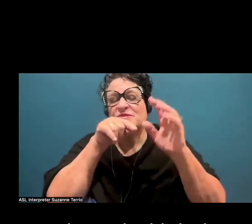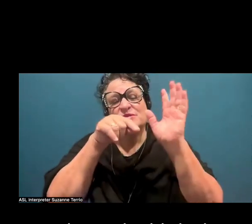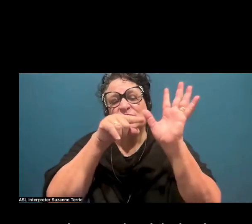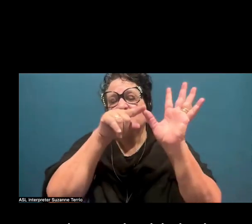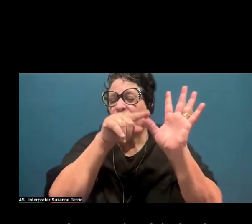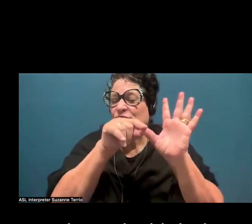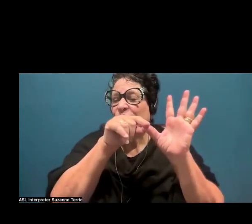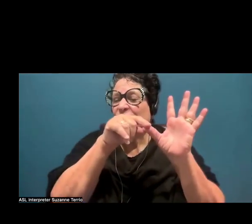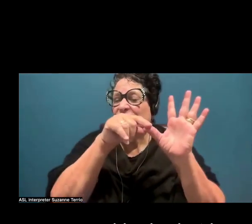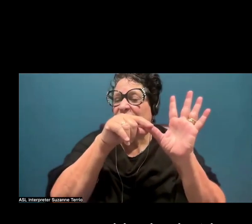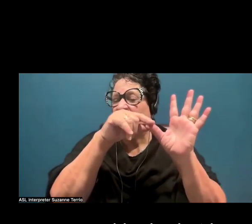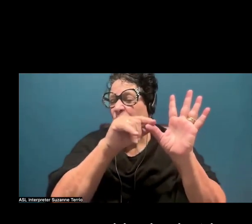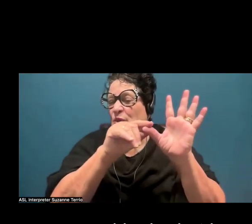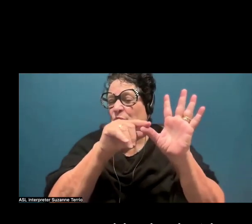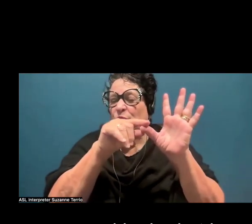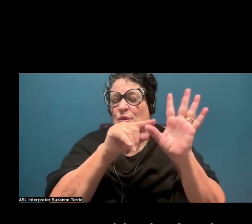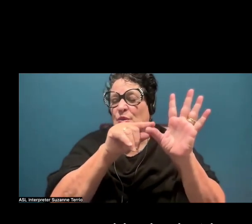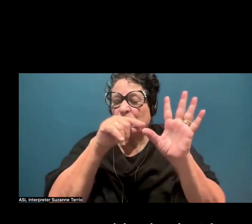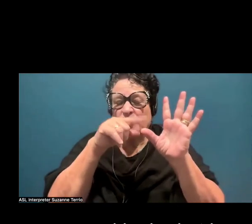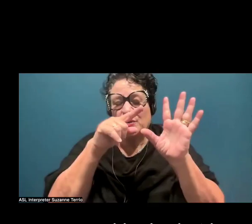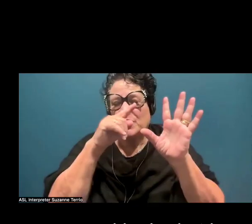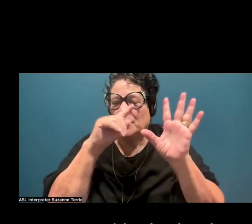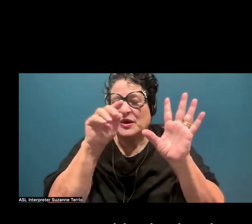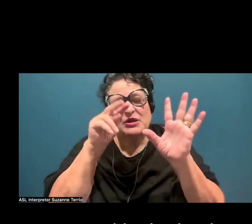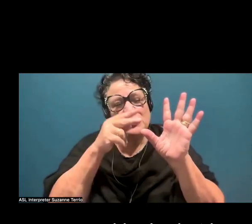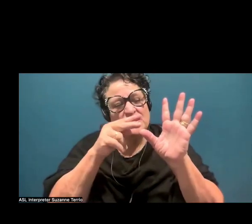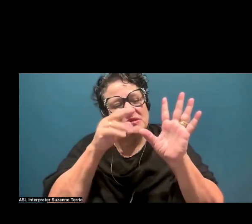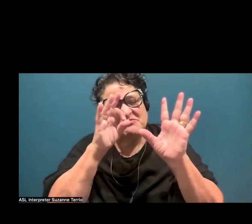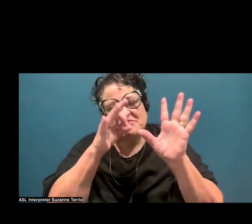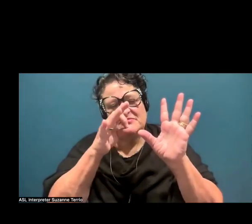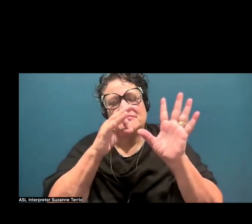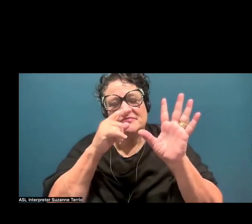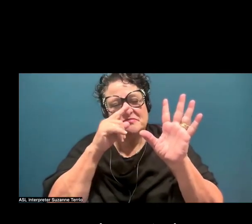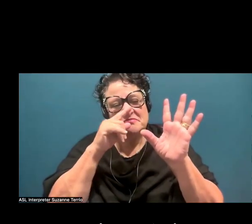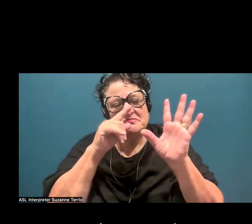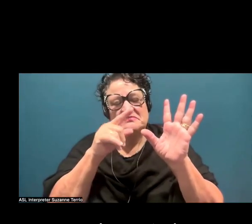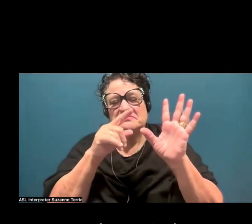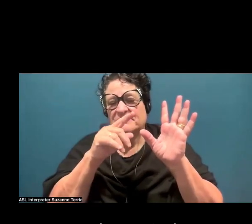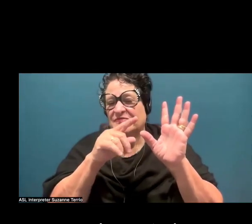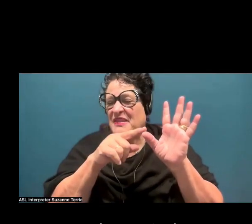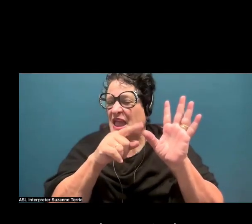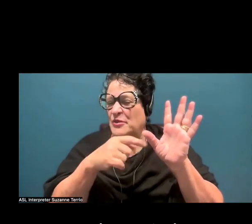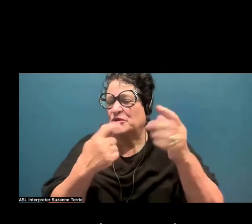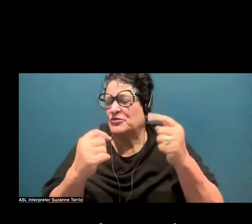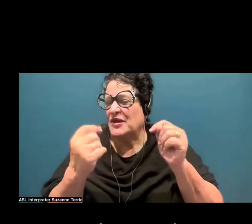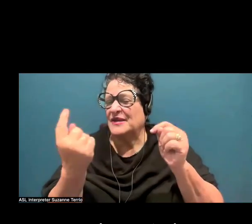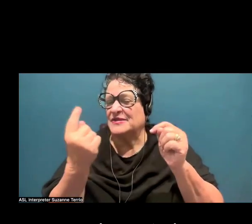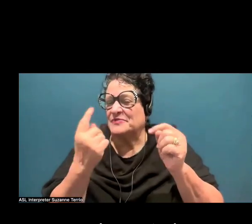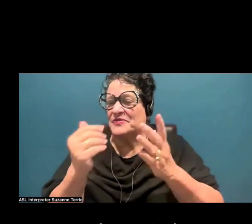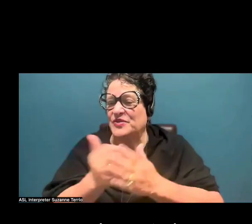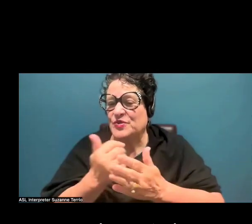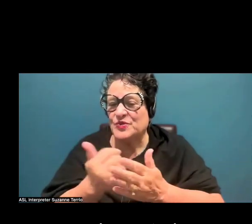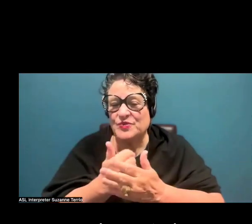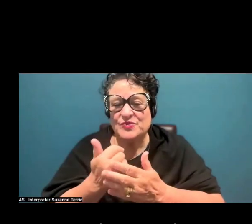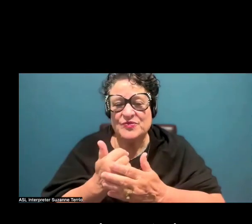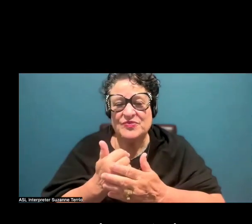during every round of the garden and looked at her strangely with those downturned eyes. I was trying something new, Nitsos explained,